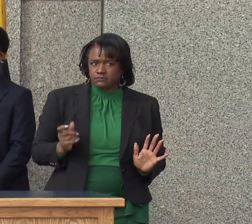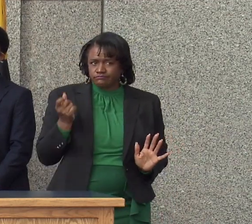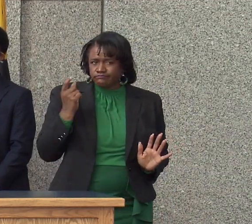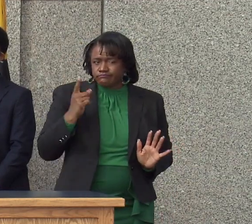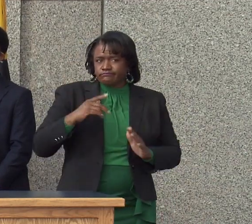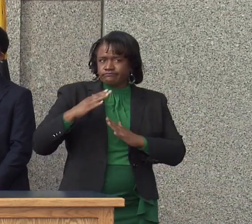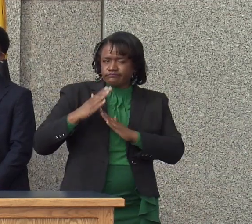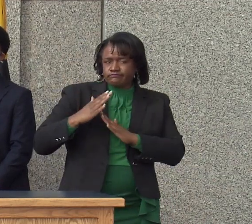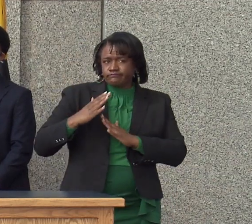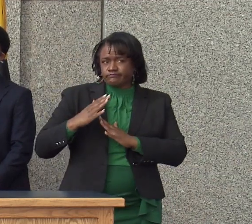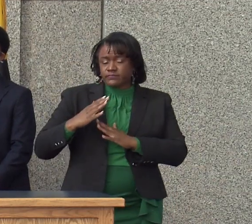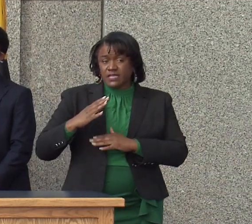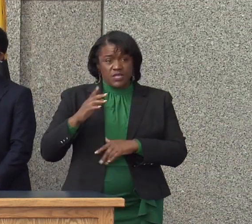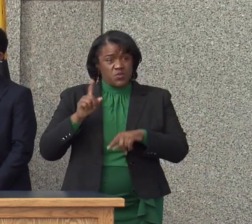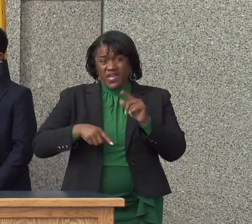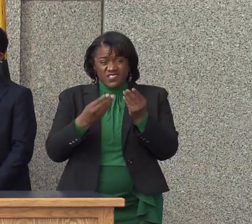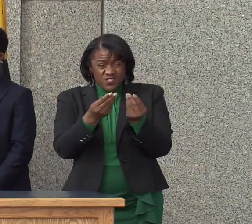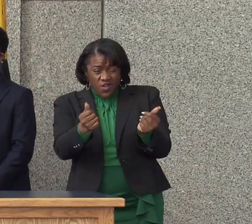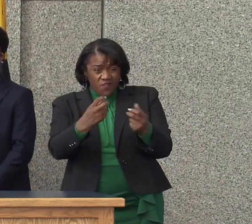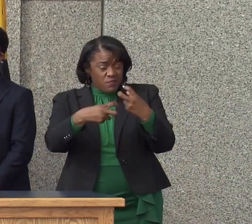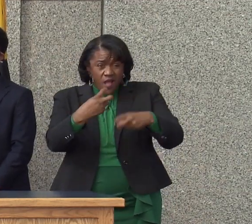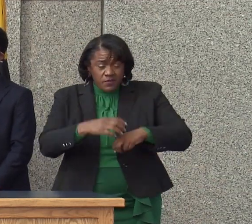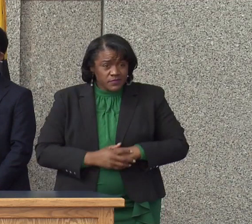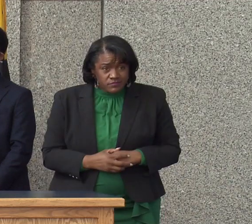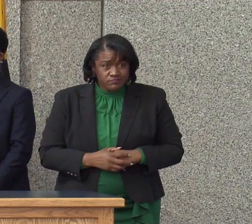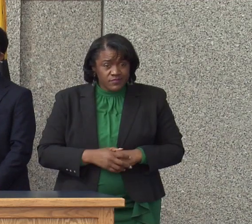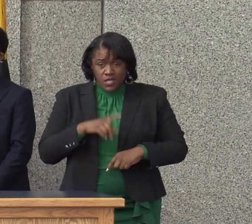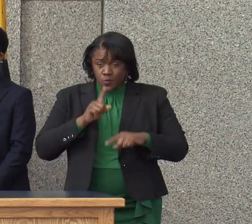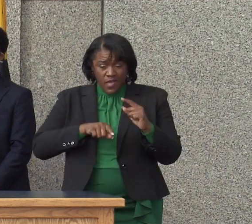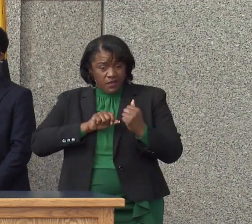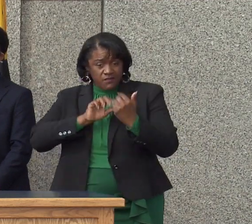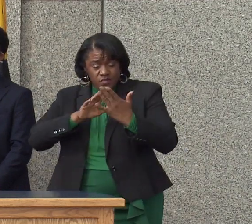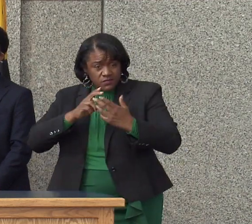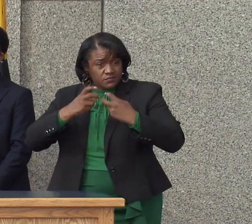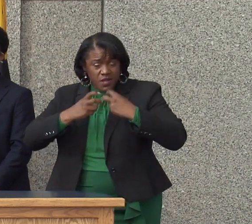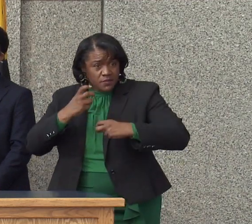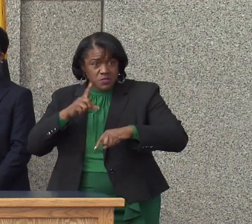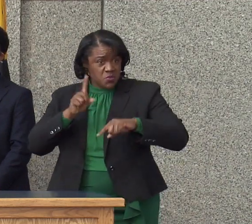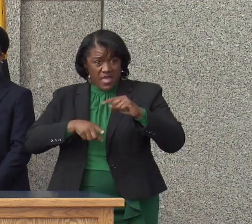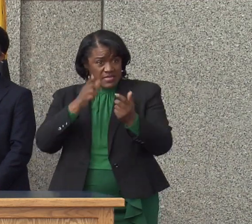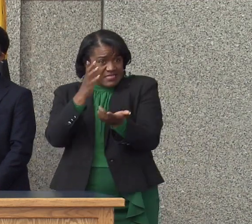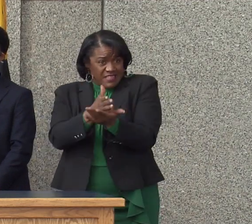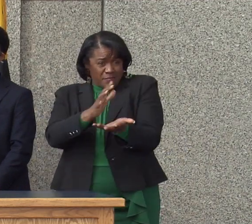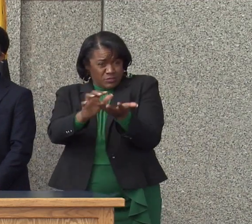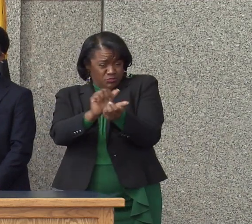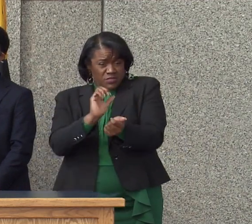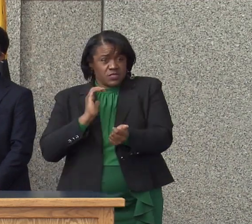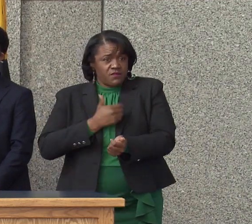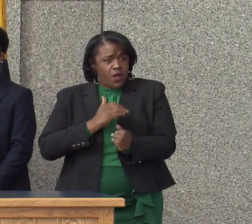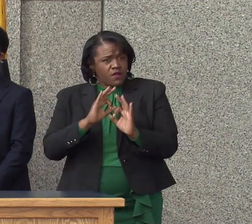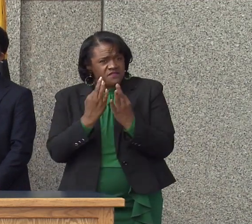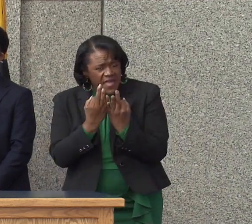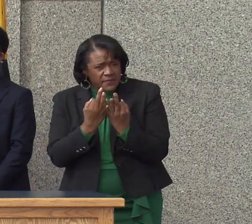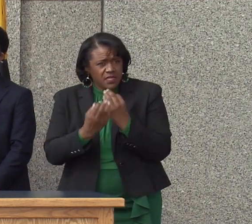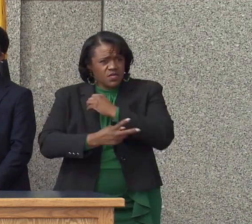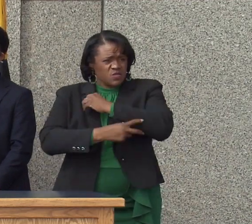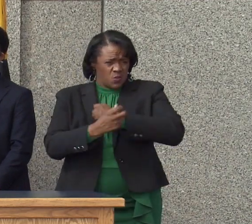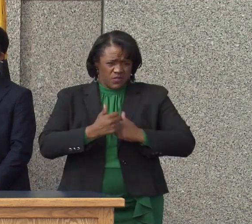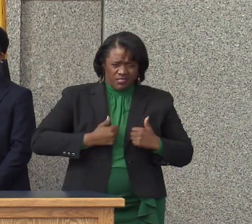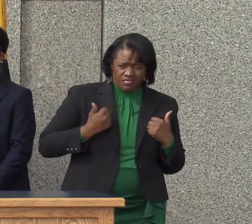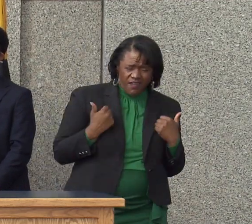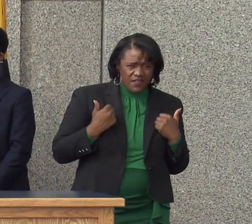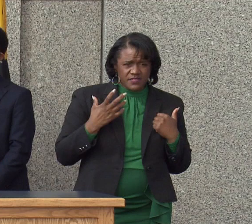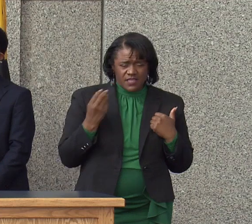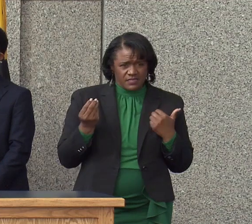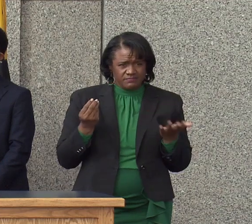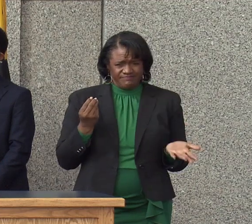cannot solve these issues, you cannot tackle these issues, you cannot stop the destruction of our family, the stolen lives,